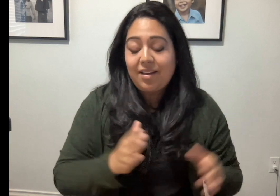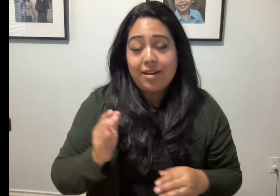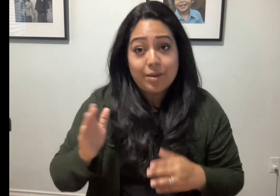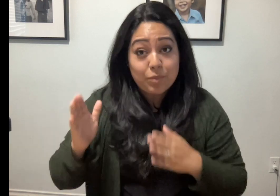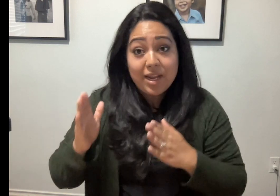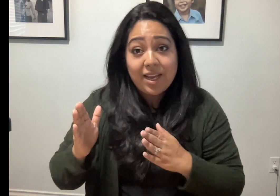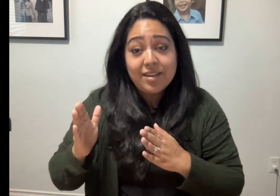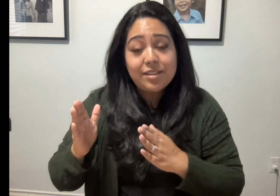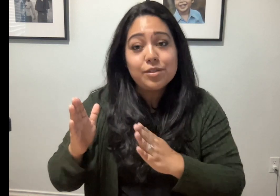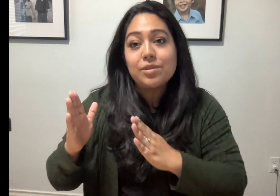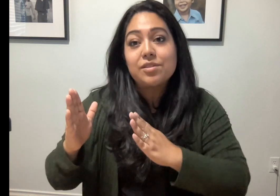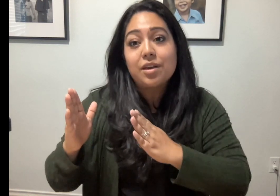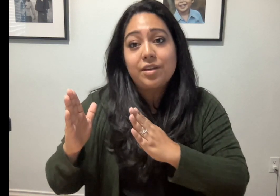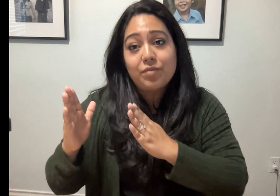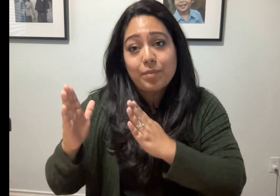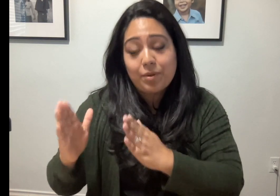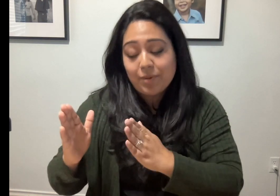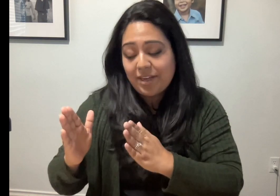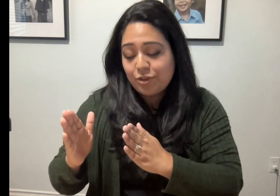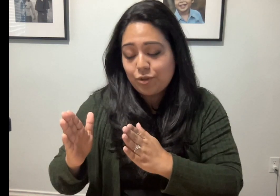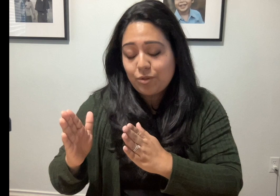I'm right-handed, so it's starting from my right shoulder.